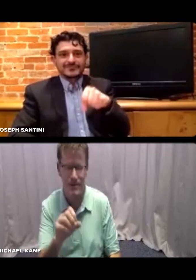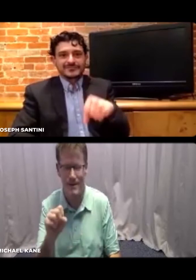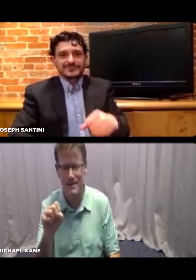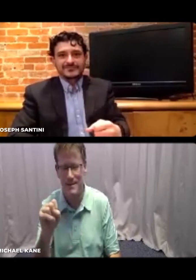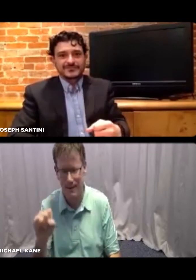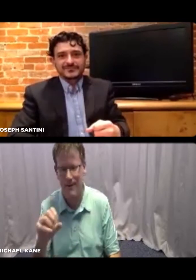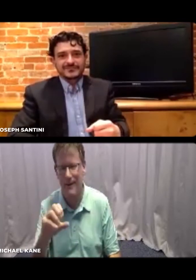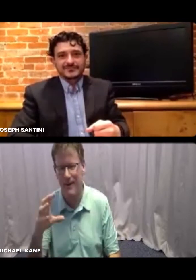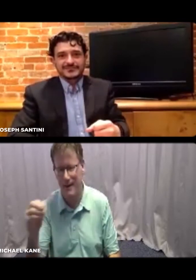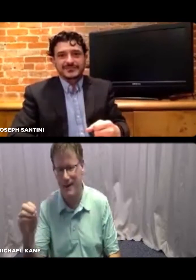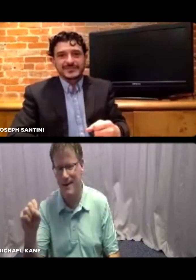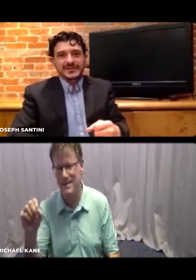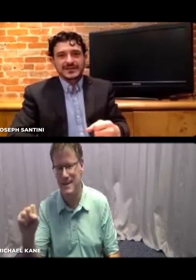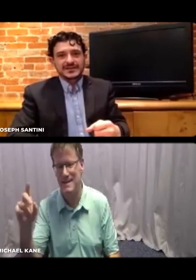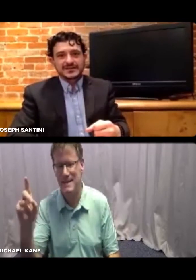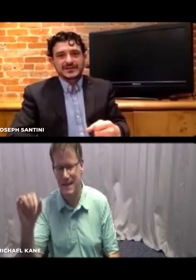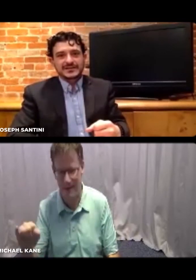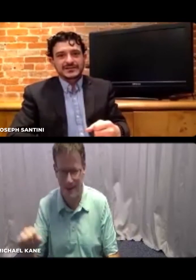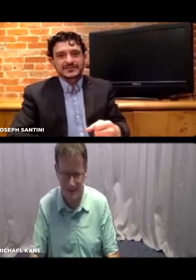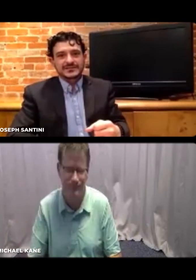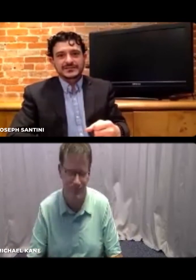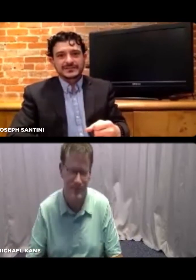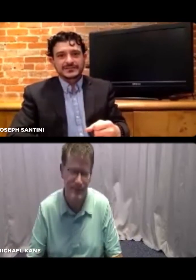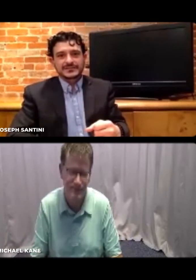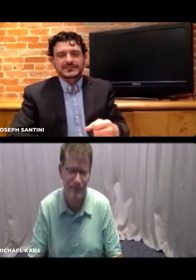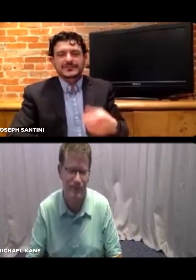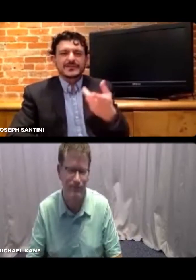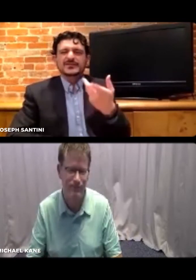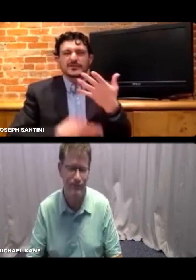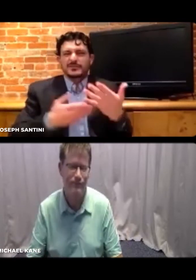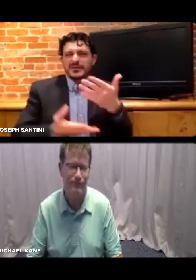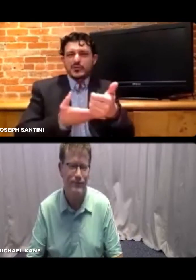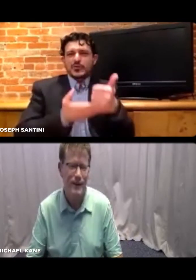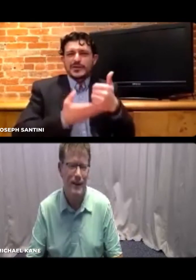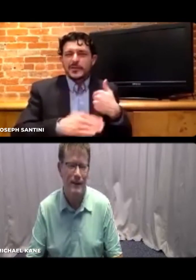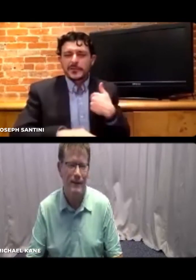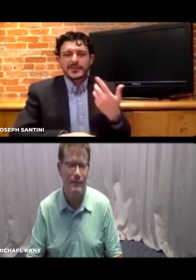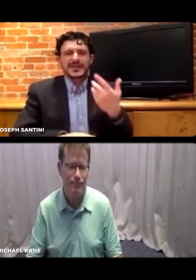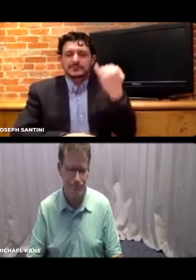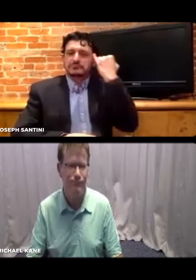is. Right. You have Social Security, SSI, and SSDI.